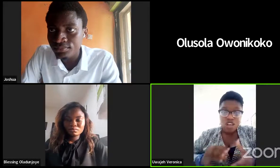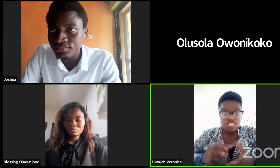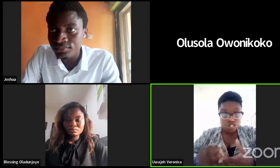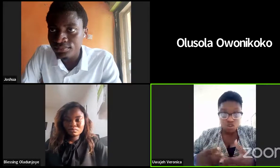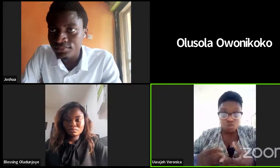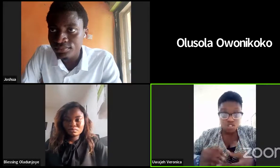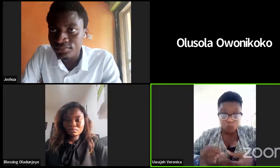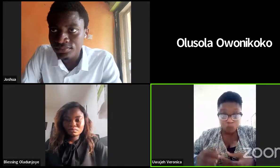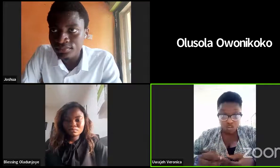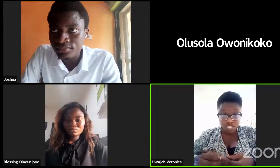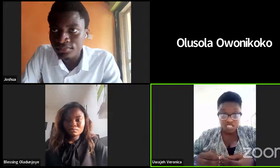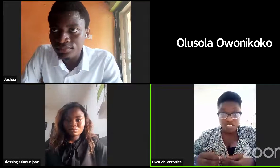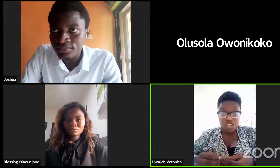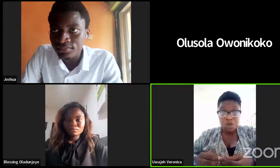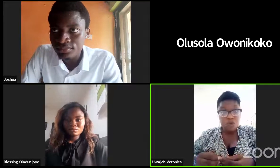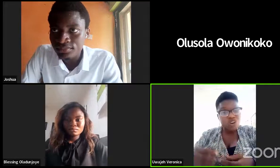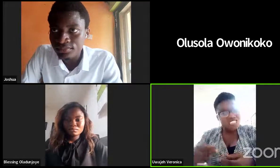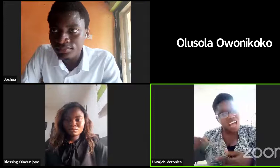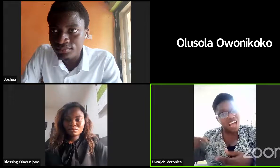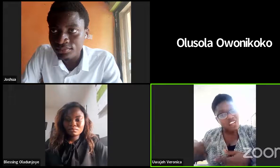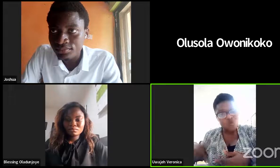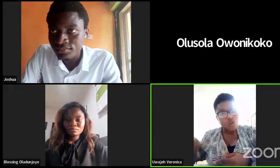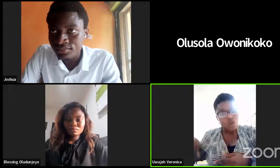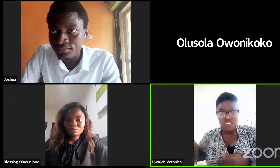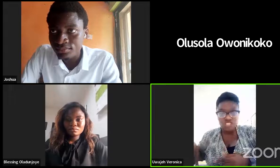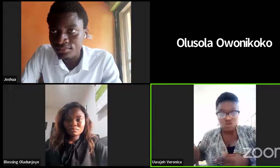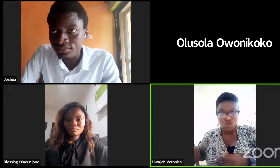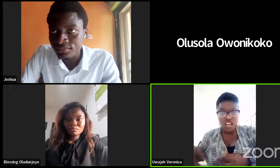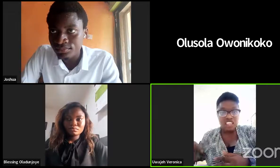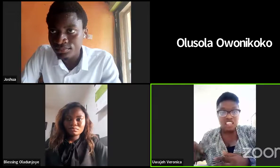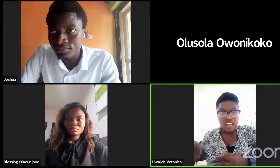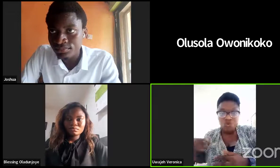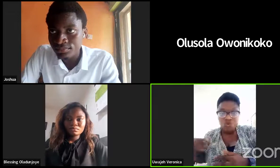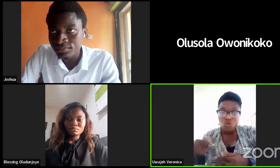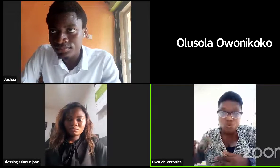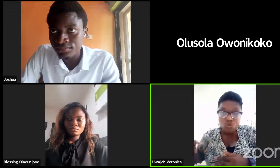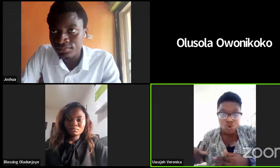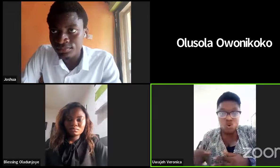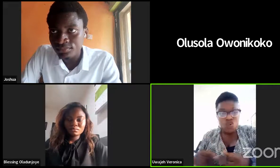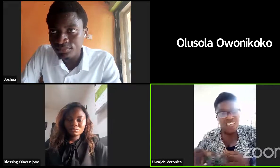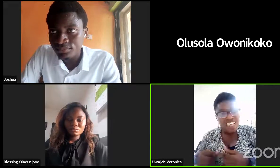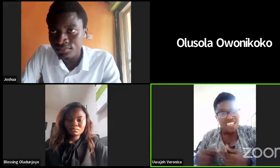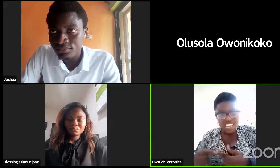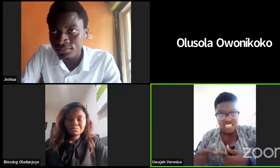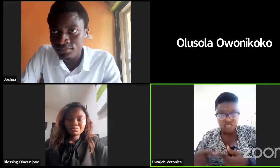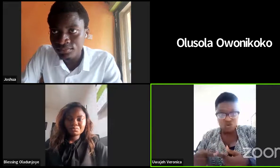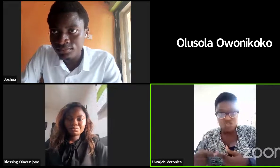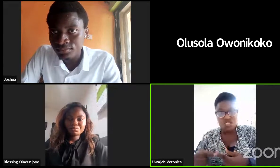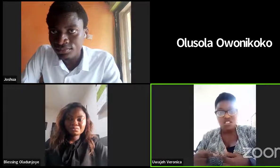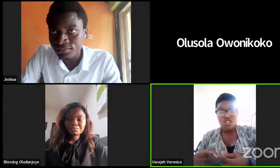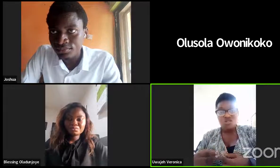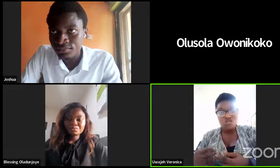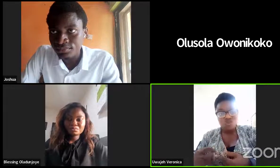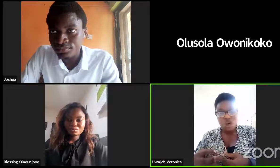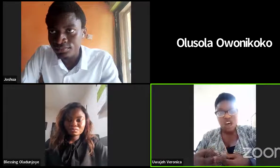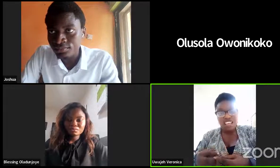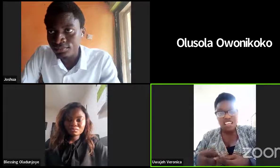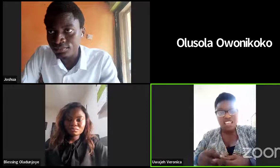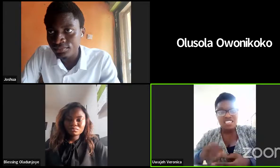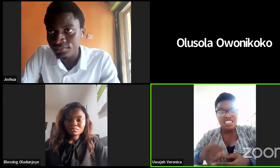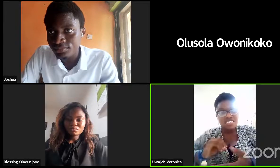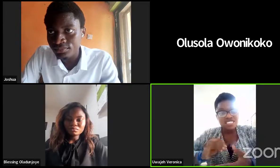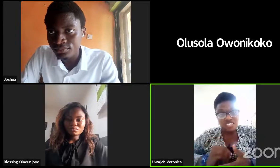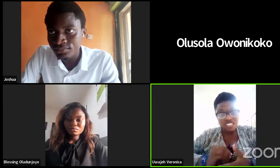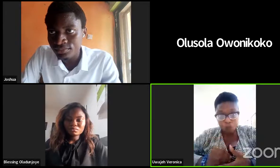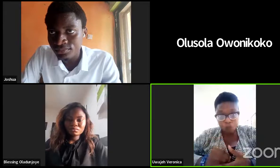when setting up these new policies, because they are the one wearing the shoes and they are the one who know where it aches most. So I think